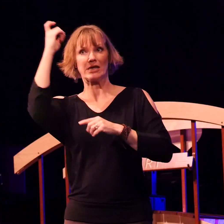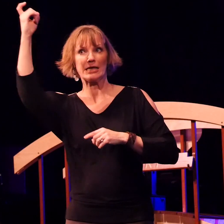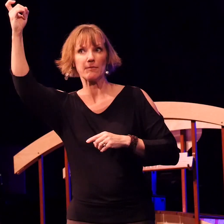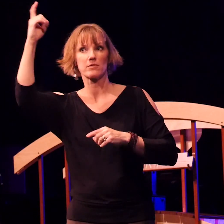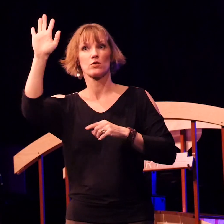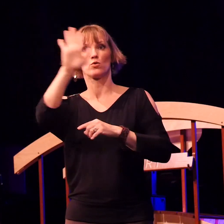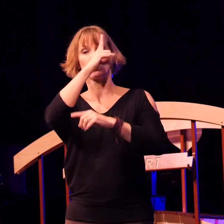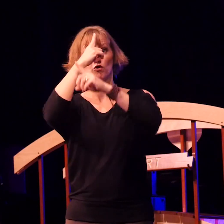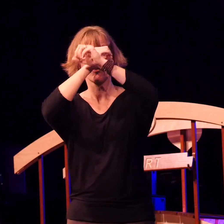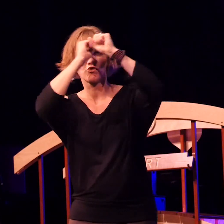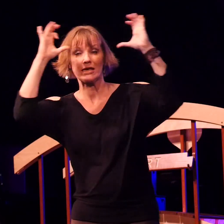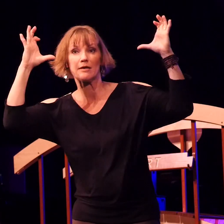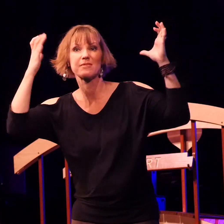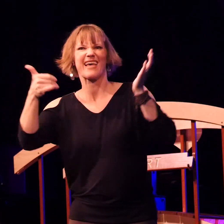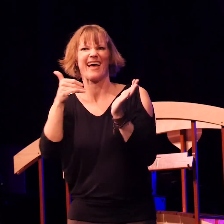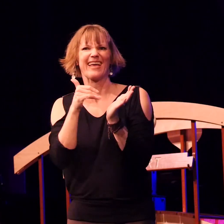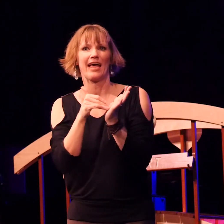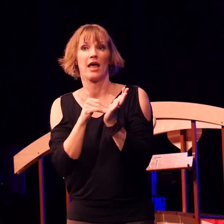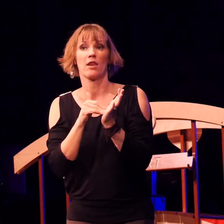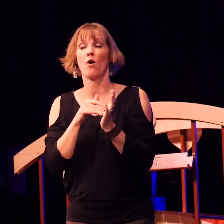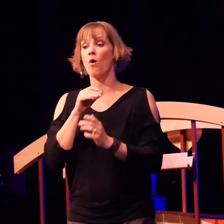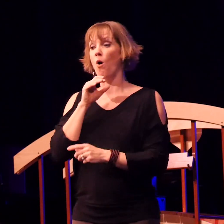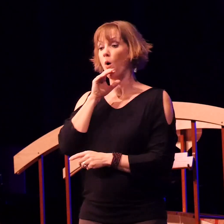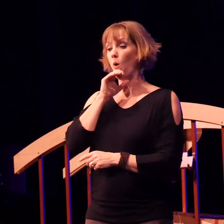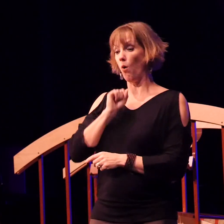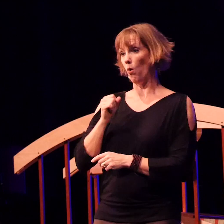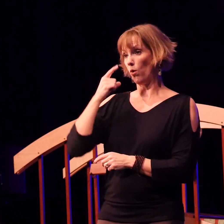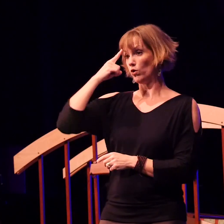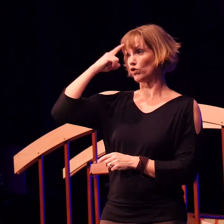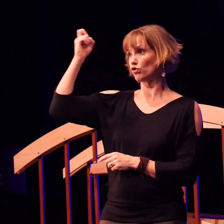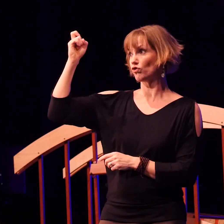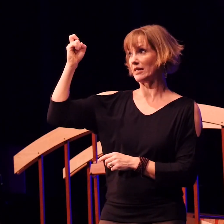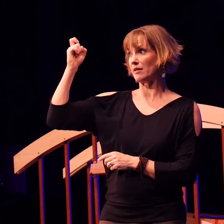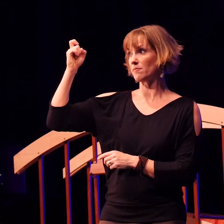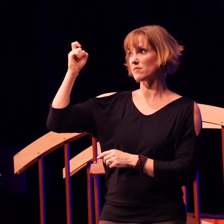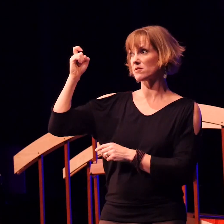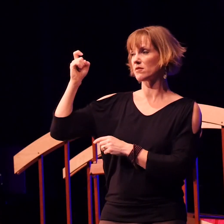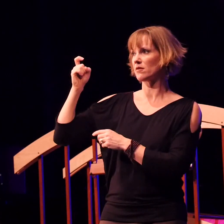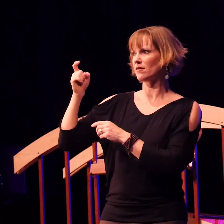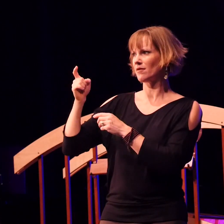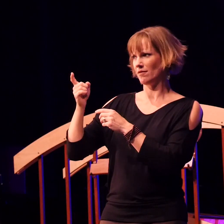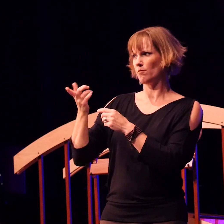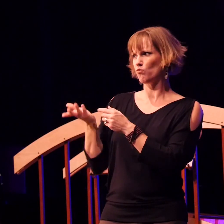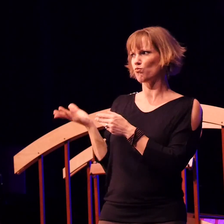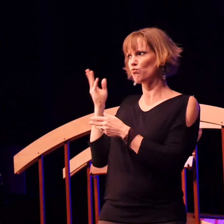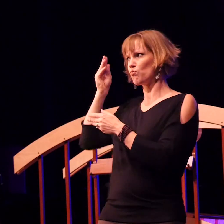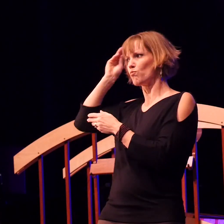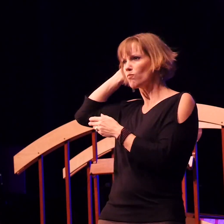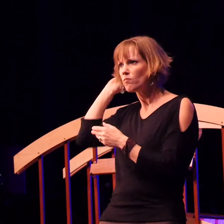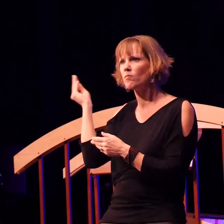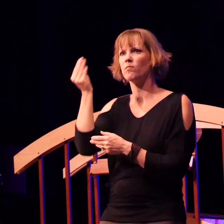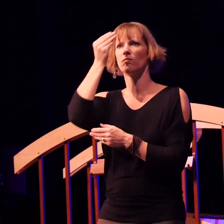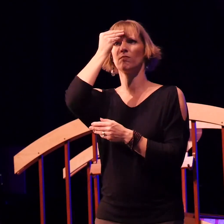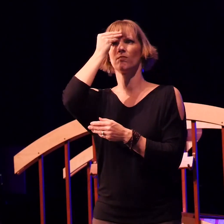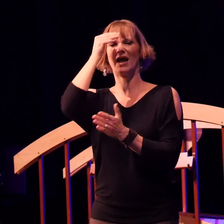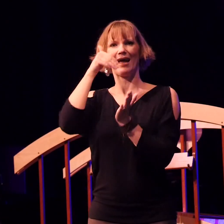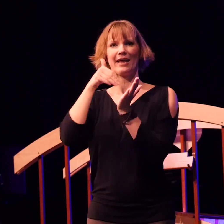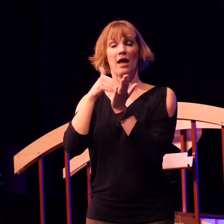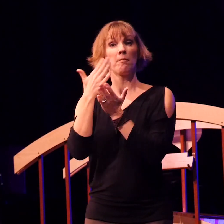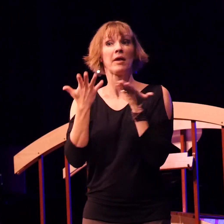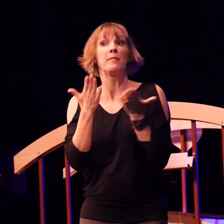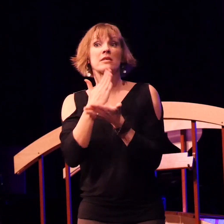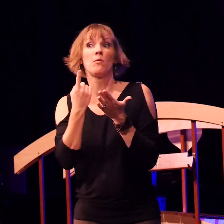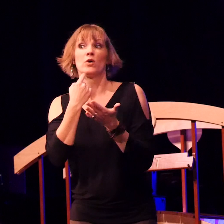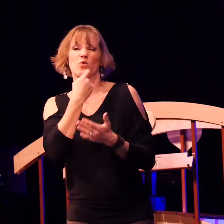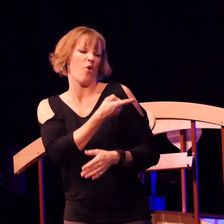To dust off rejected dreams and reclaim them. Perhaps you were told it wasn't